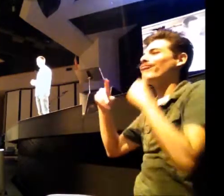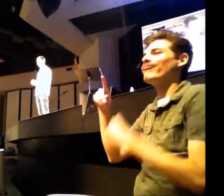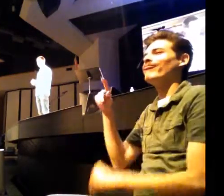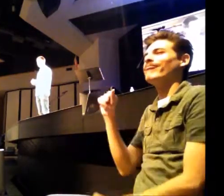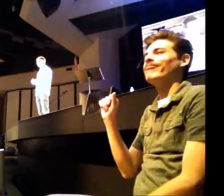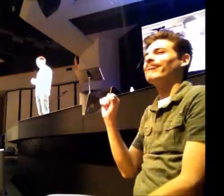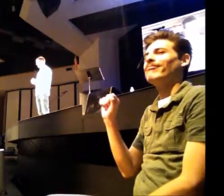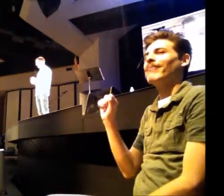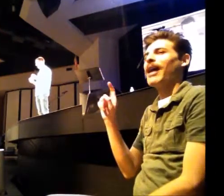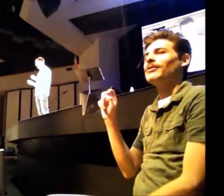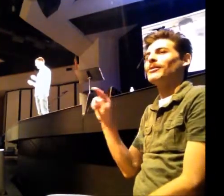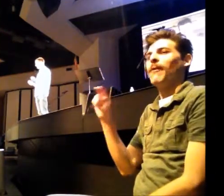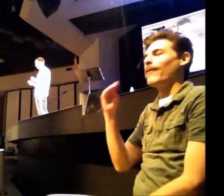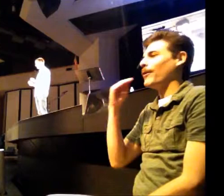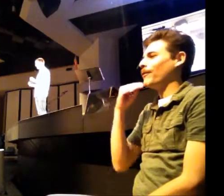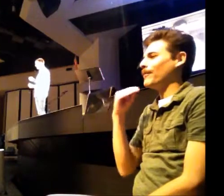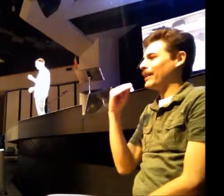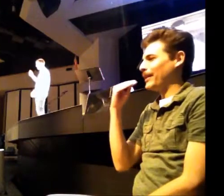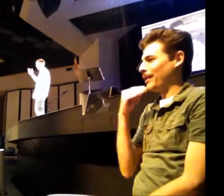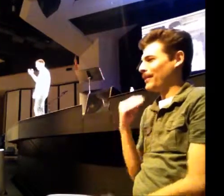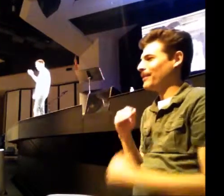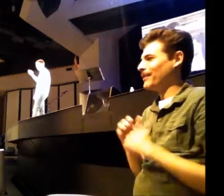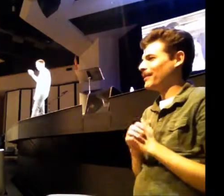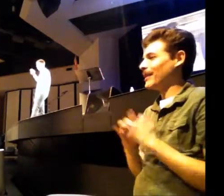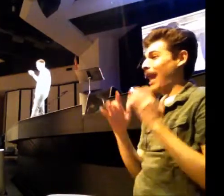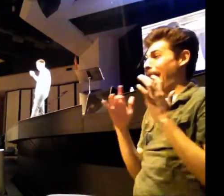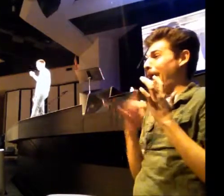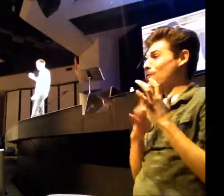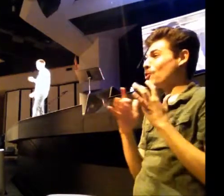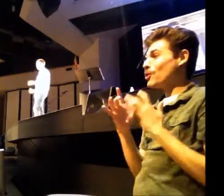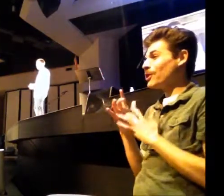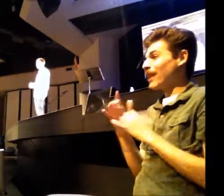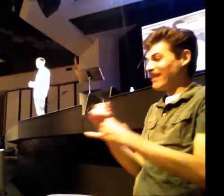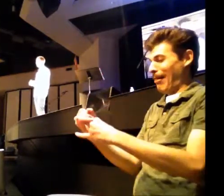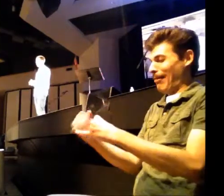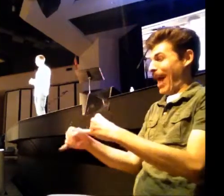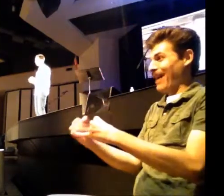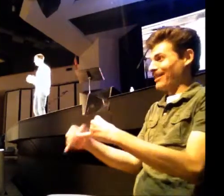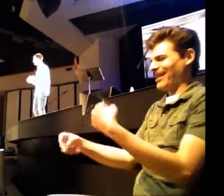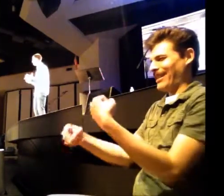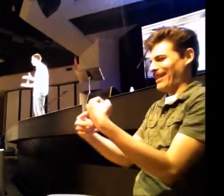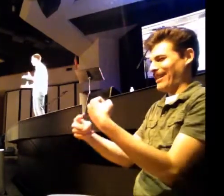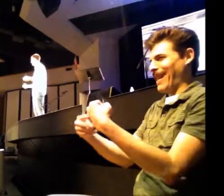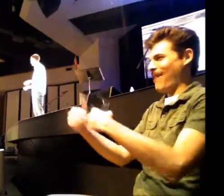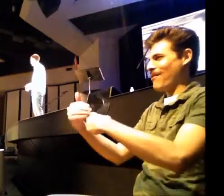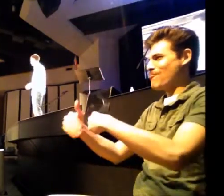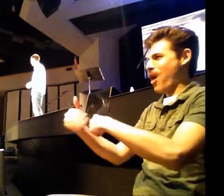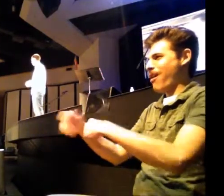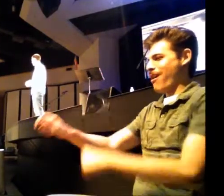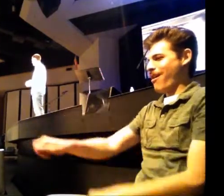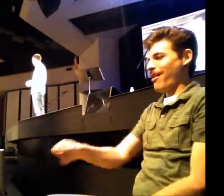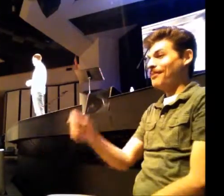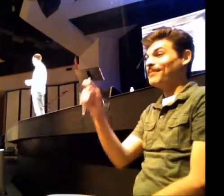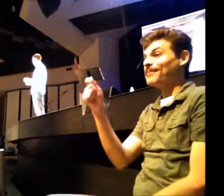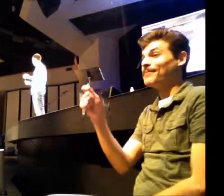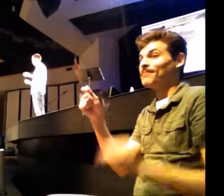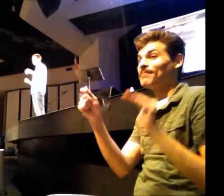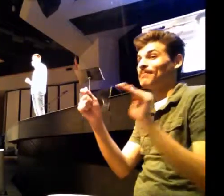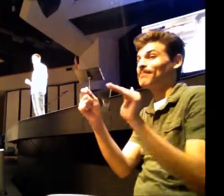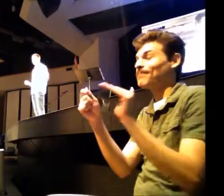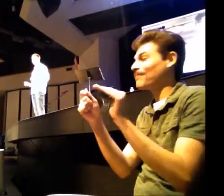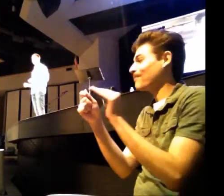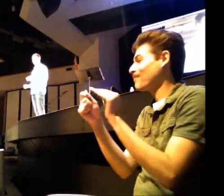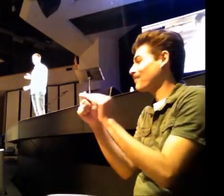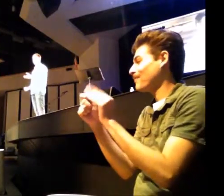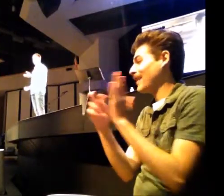meal. And it was there that Jesus took that afikoman, that bread at the very end, and reinterpreted it. Instead of being the